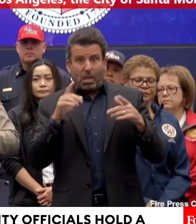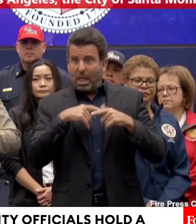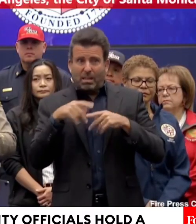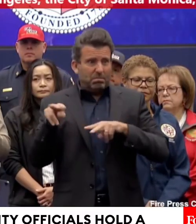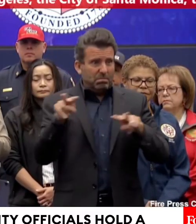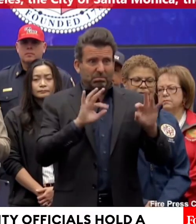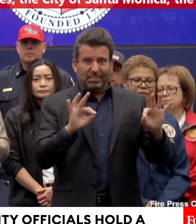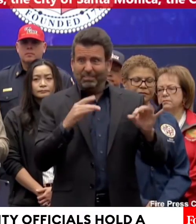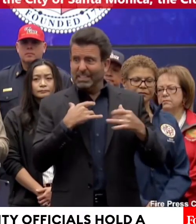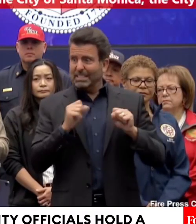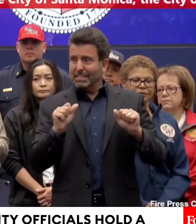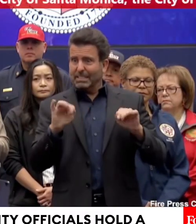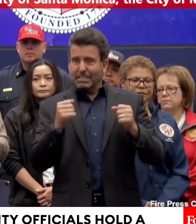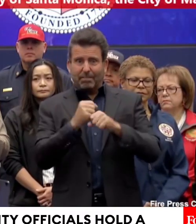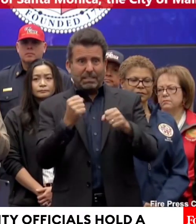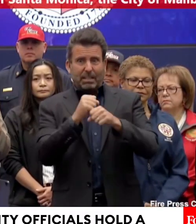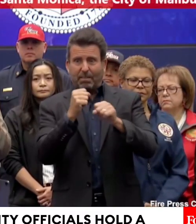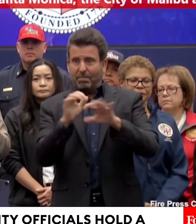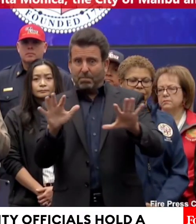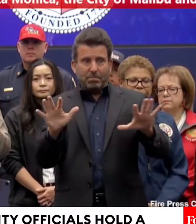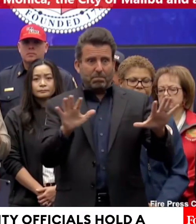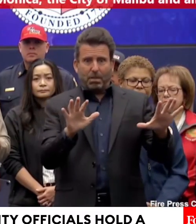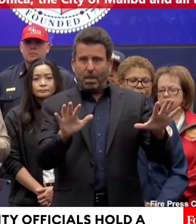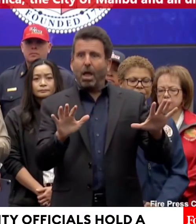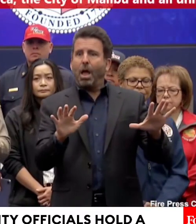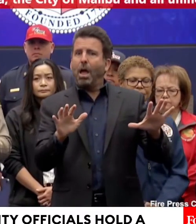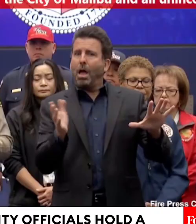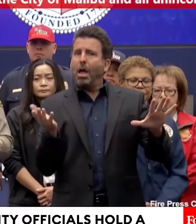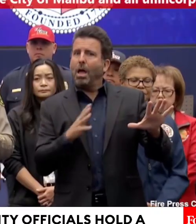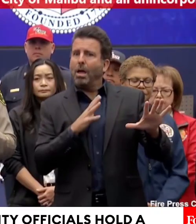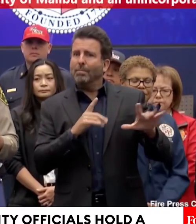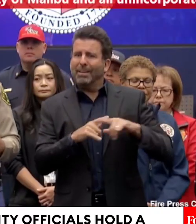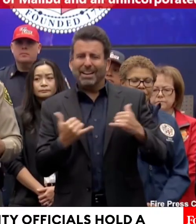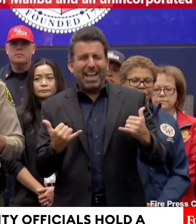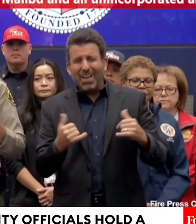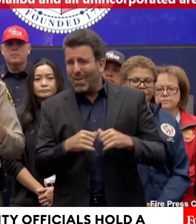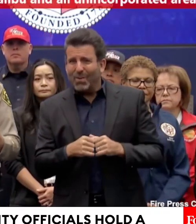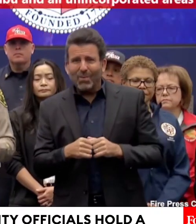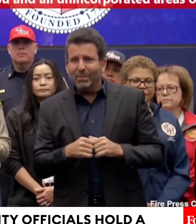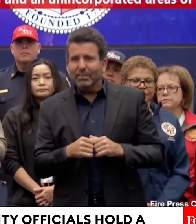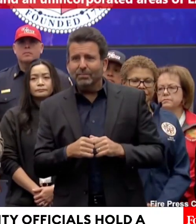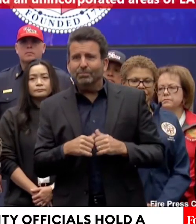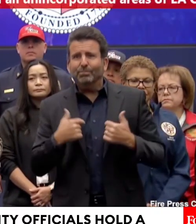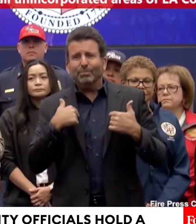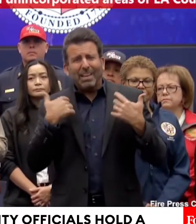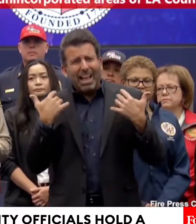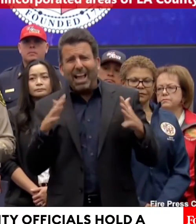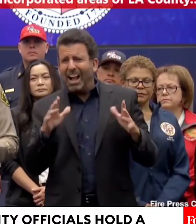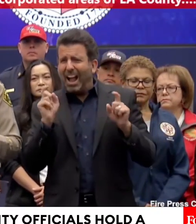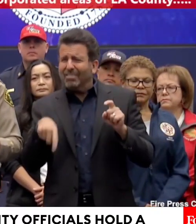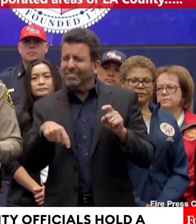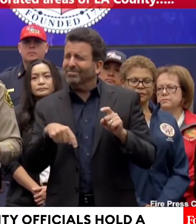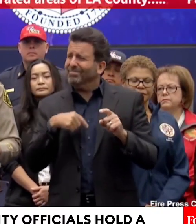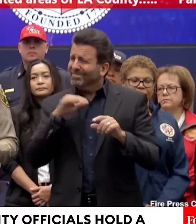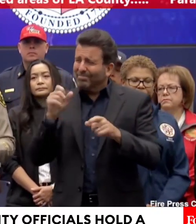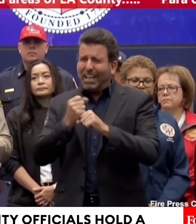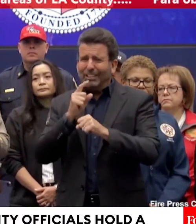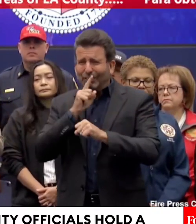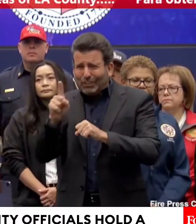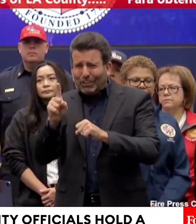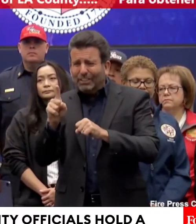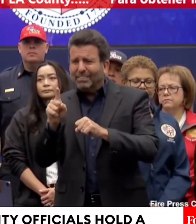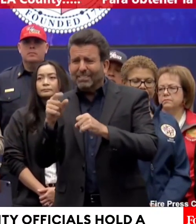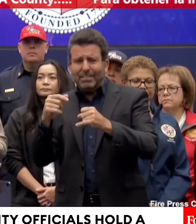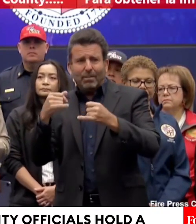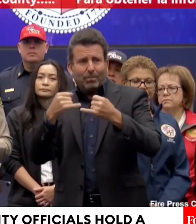having about evacuations, that depopulation conversation is continuously coming up. We do care.